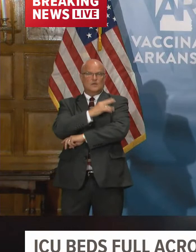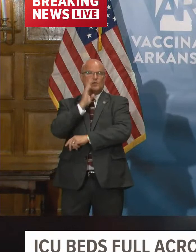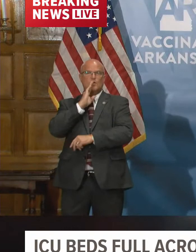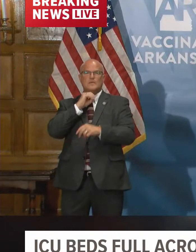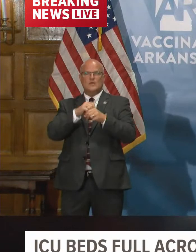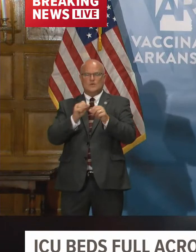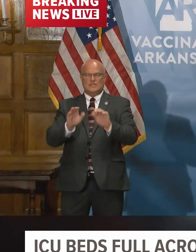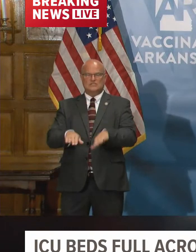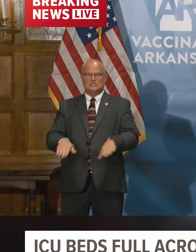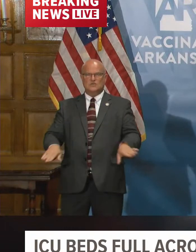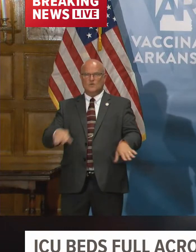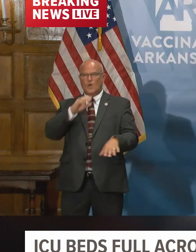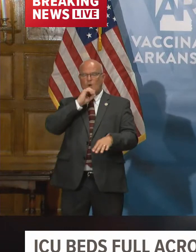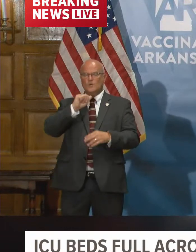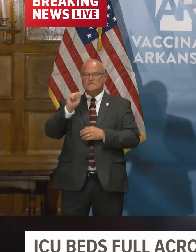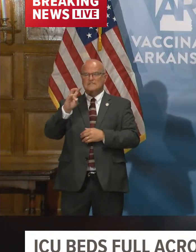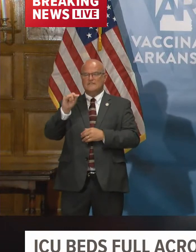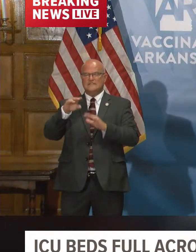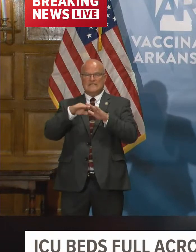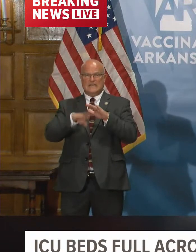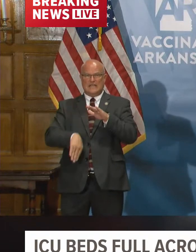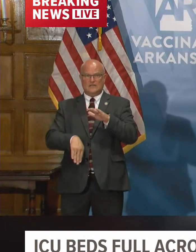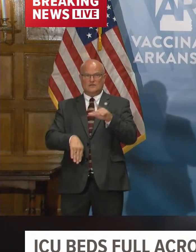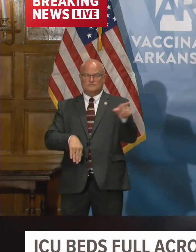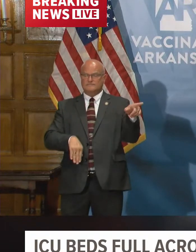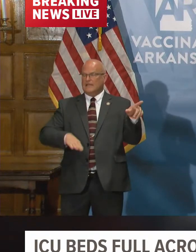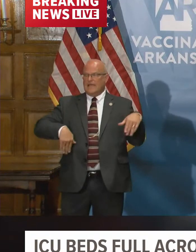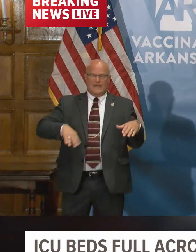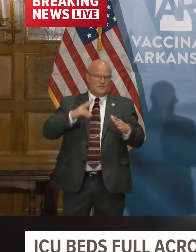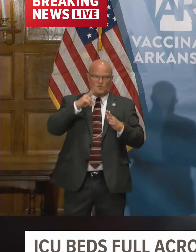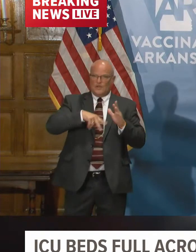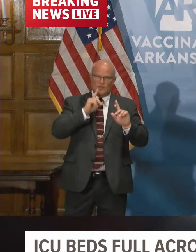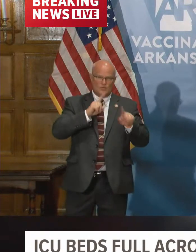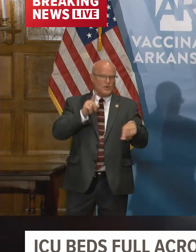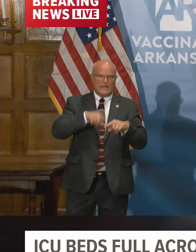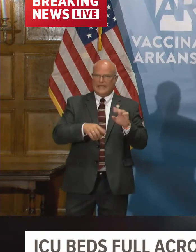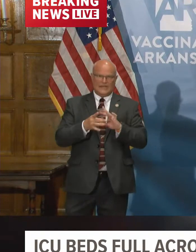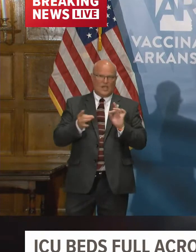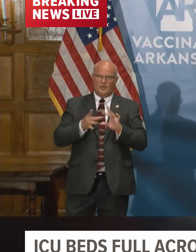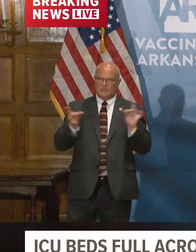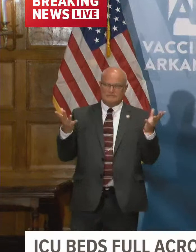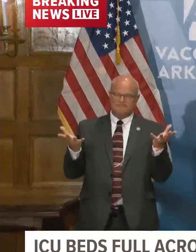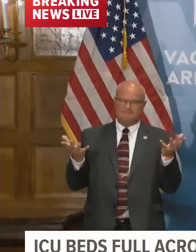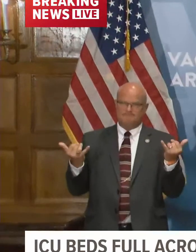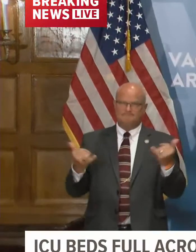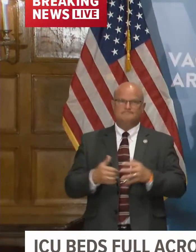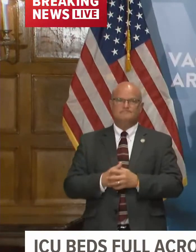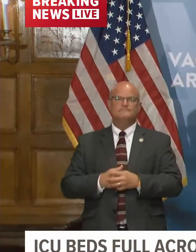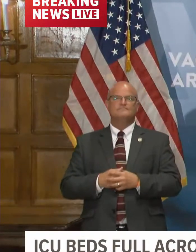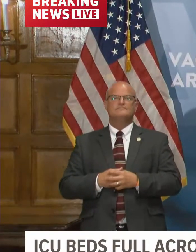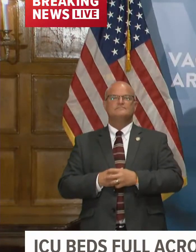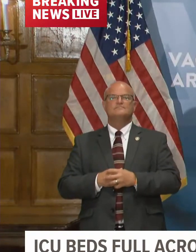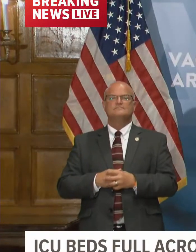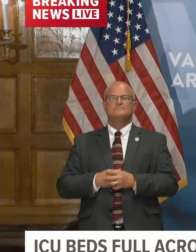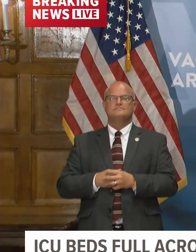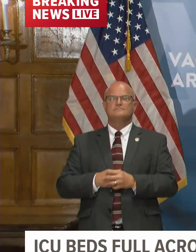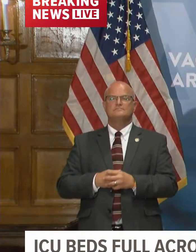in children 17 and under. I haven't read the report, so I just can't comment on it at this time.